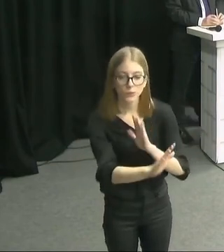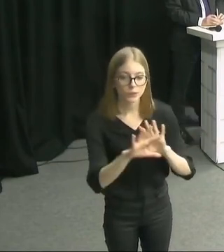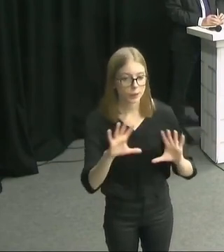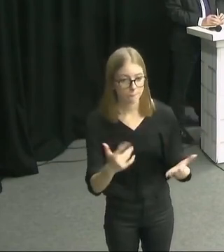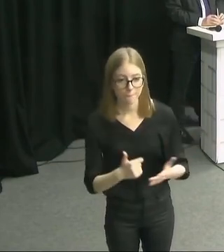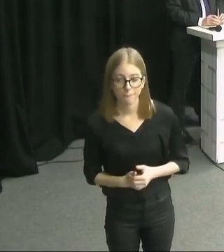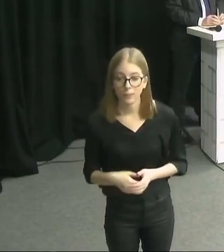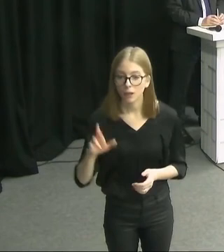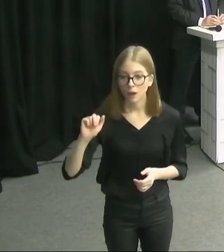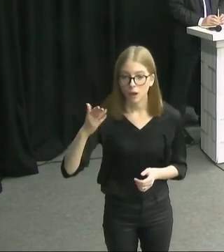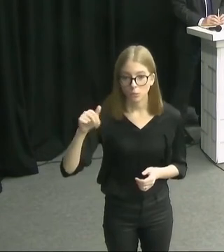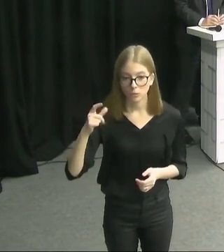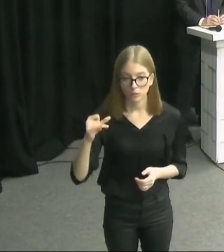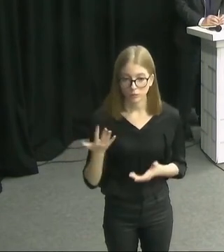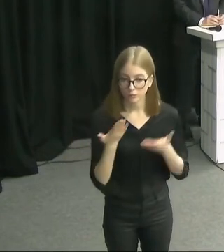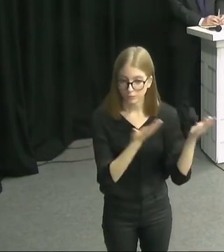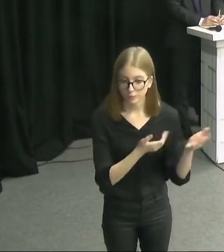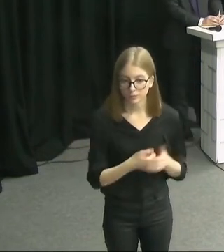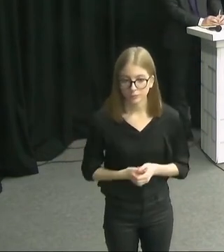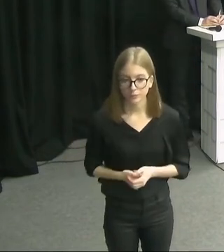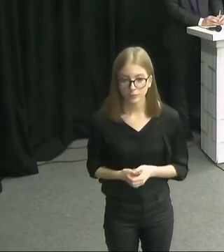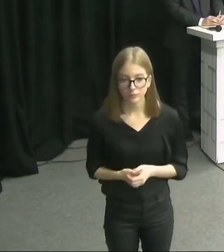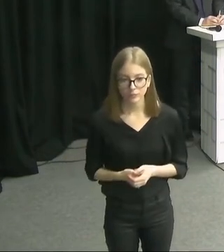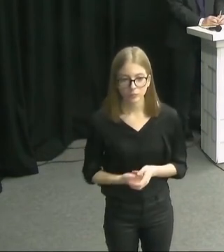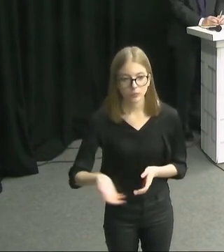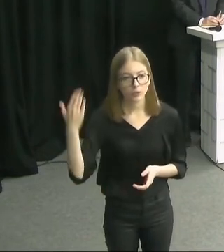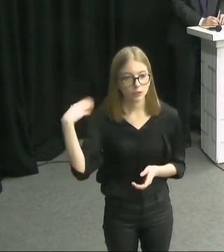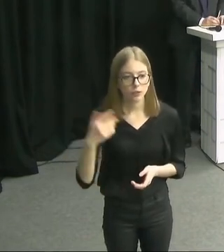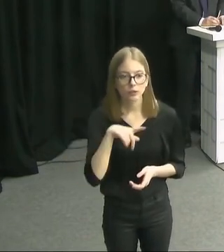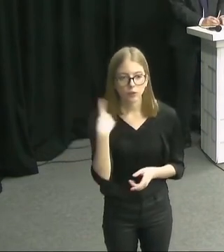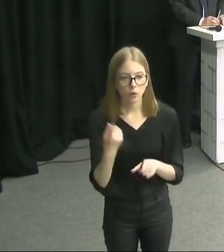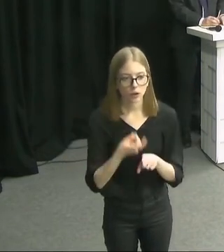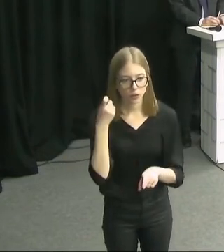throughout your term? So, Ramūnas, you have the floor.